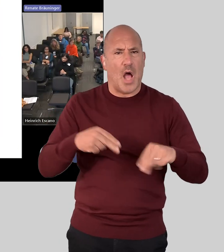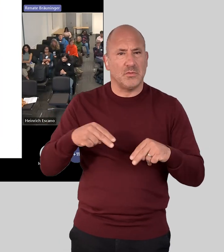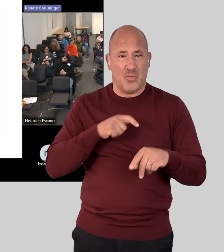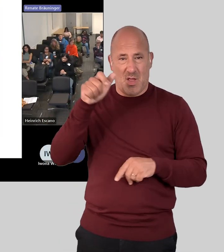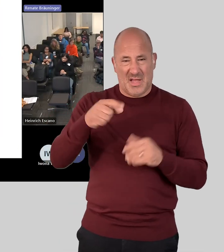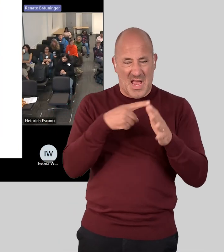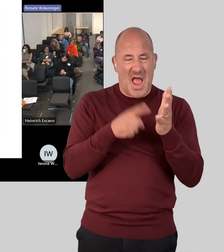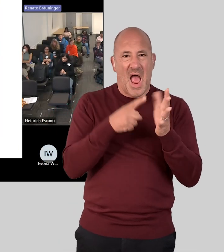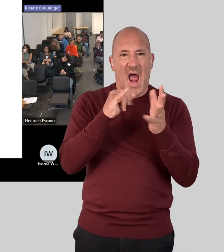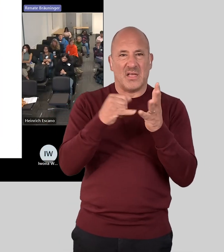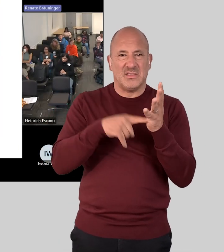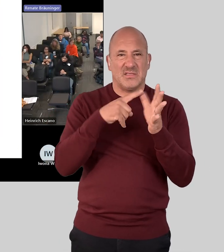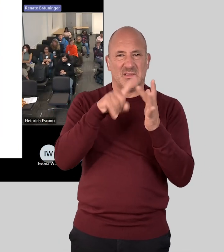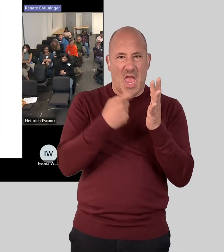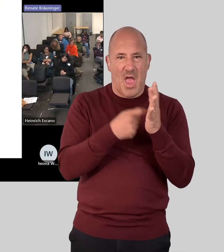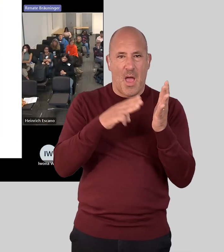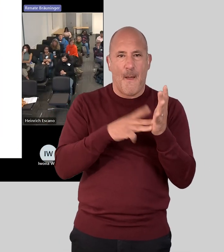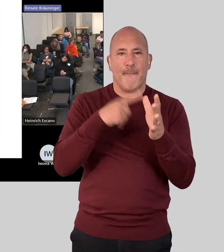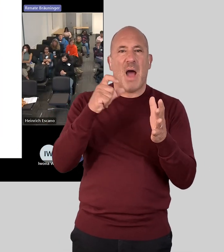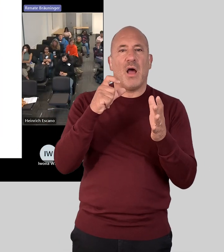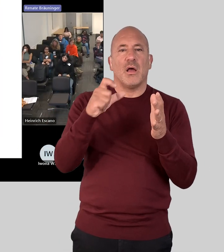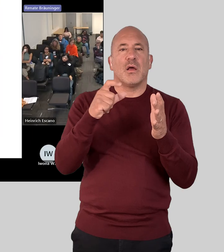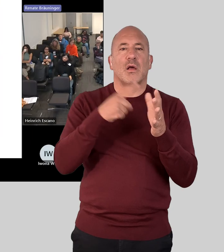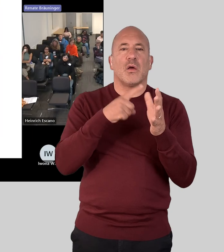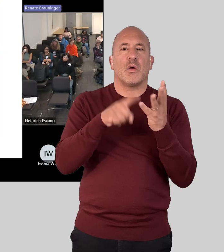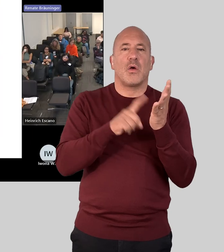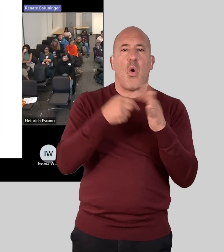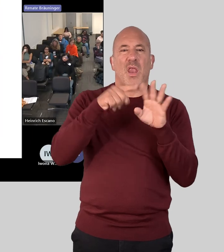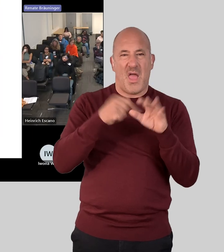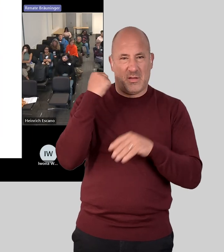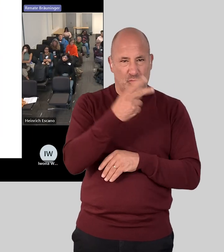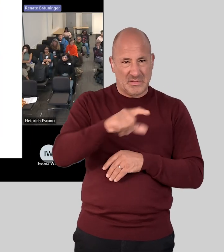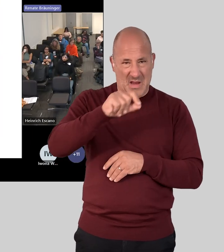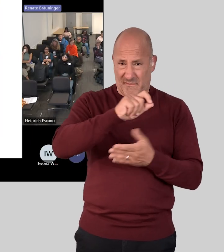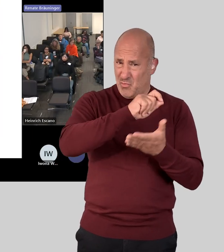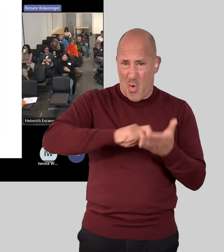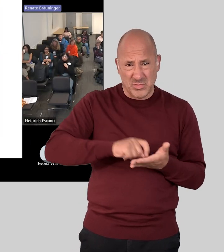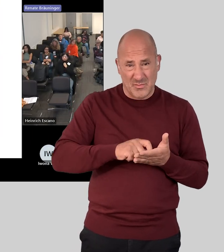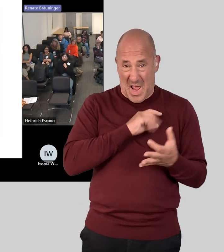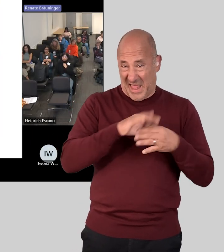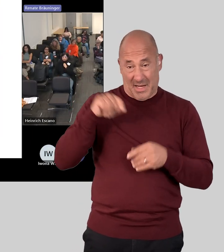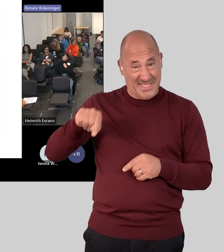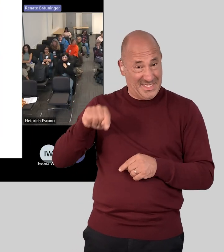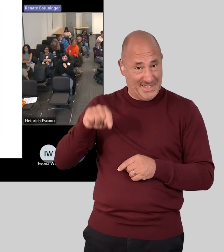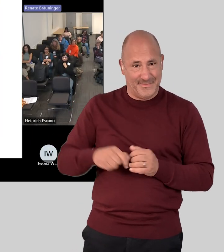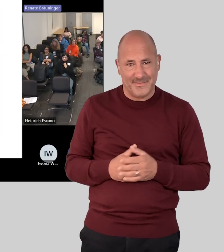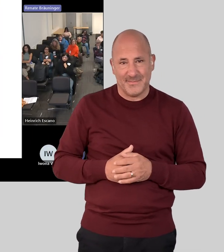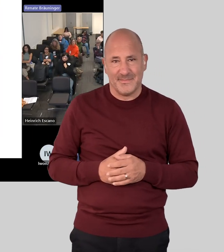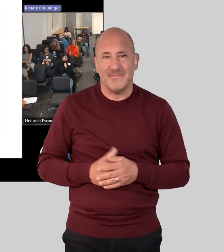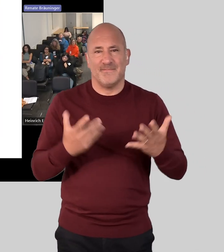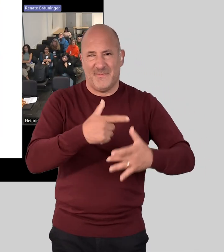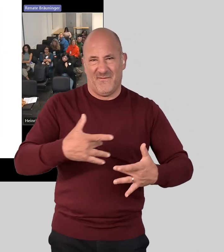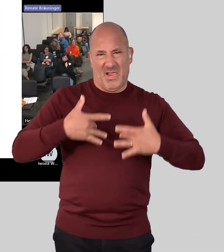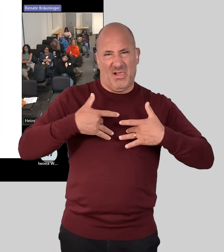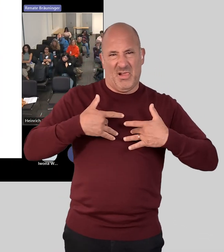the practice of dance, as critic Alistair McGauley wrote in 2011, also referring to